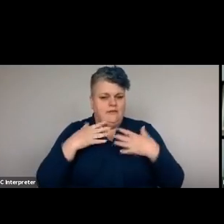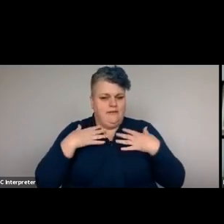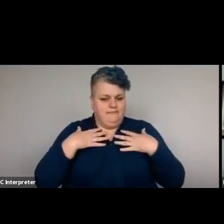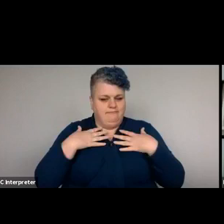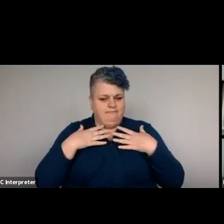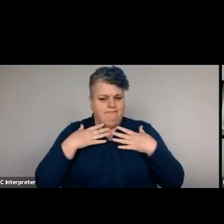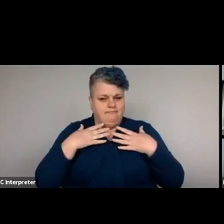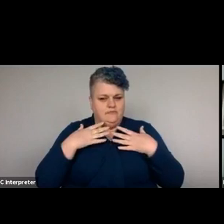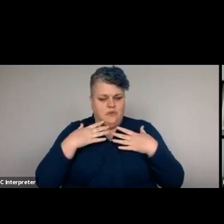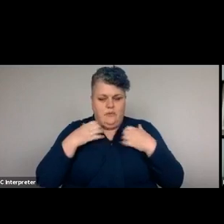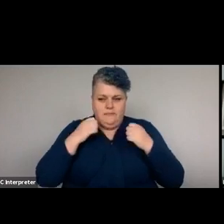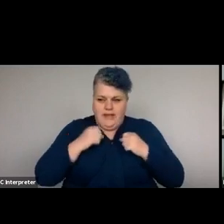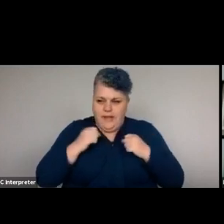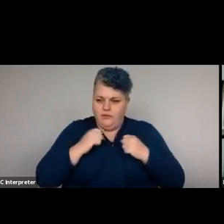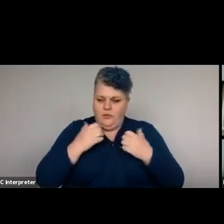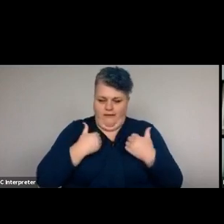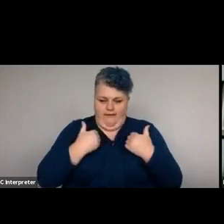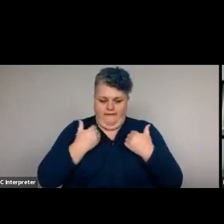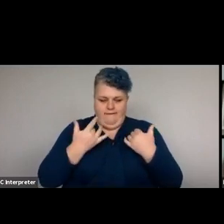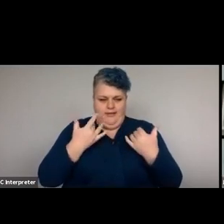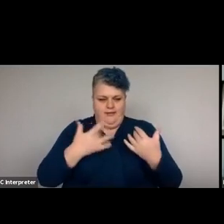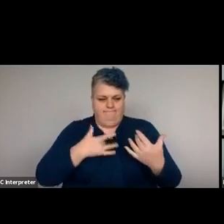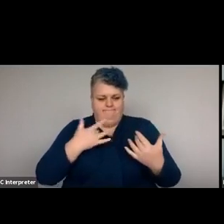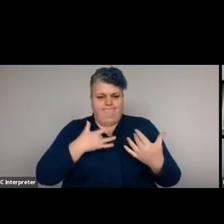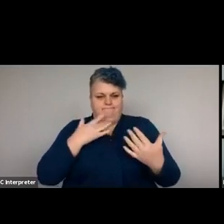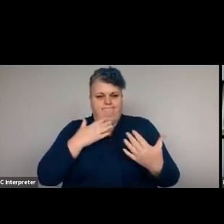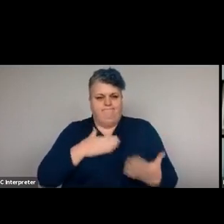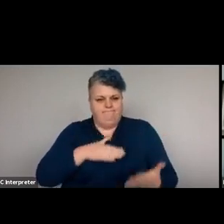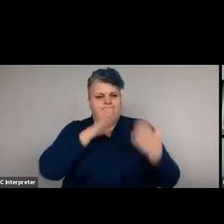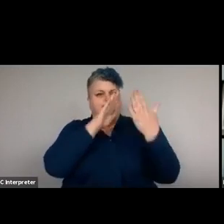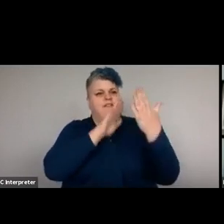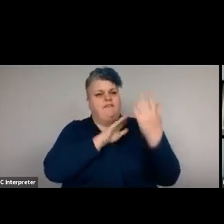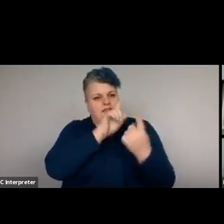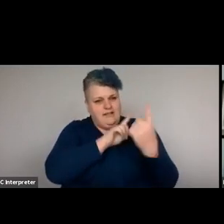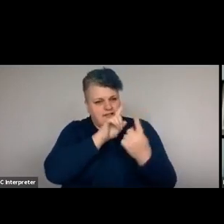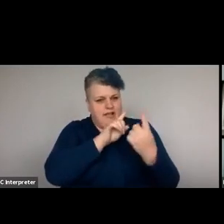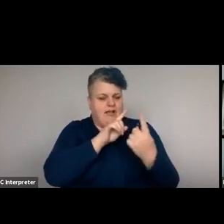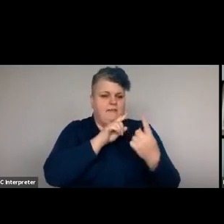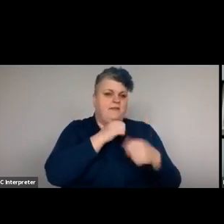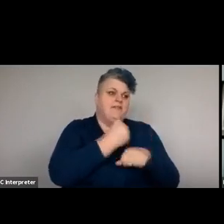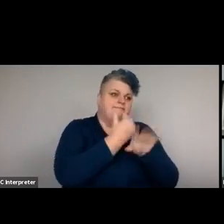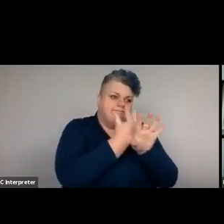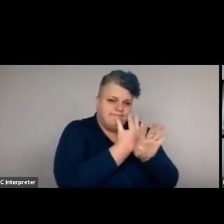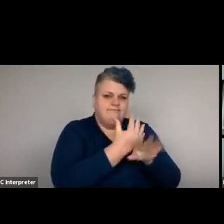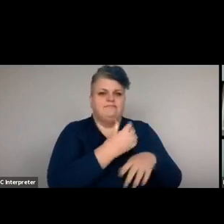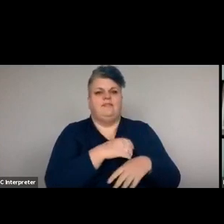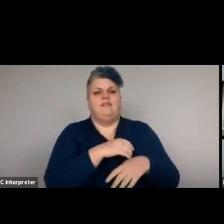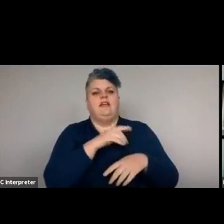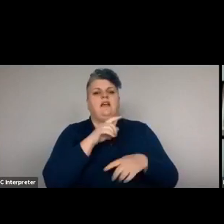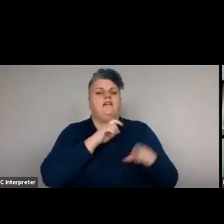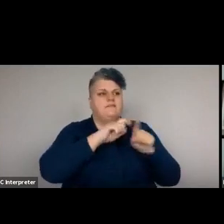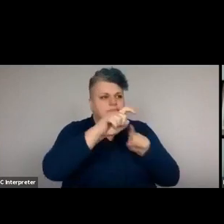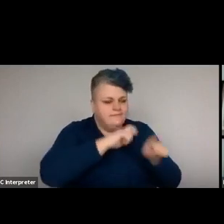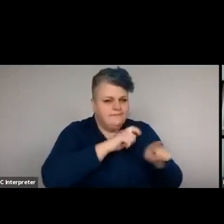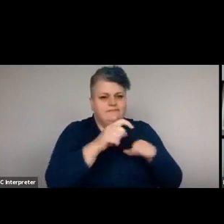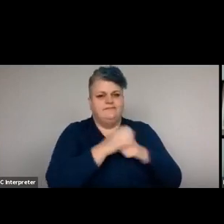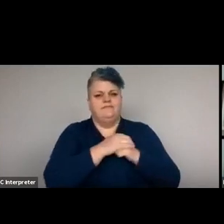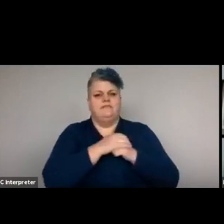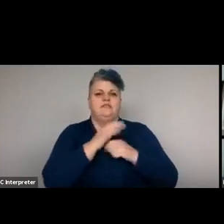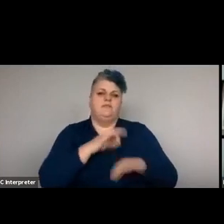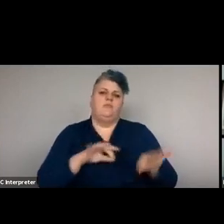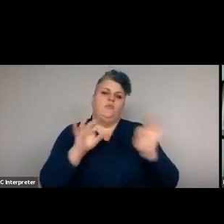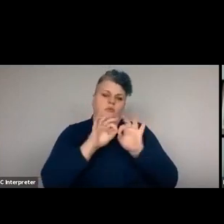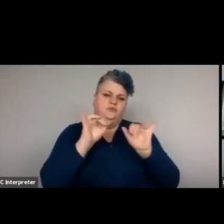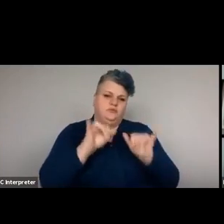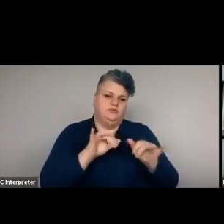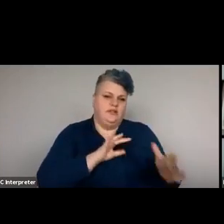FaceTime, being able to make those phone calls during this time is so important. Stay